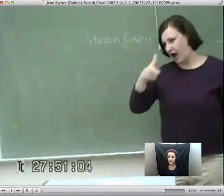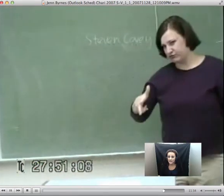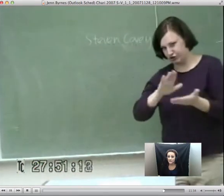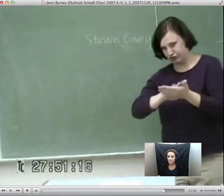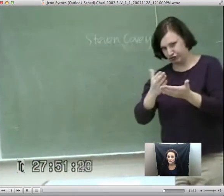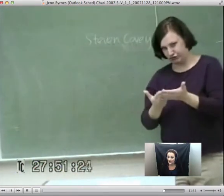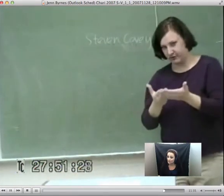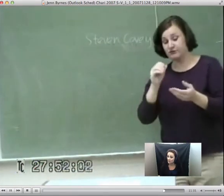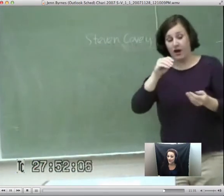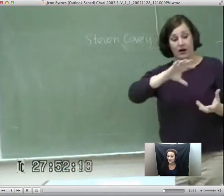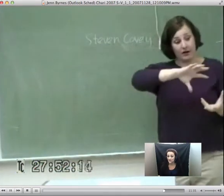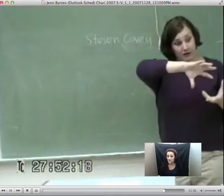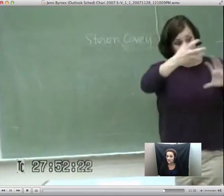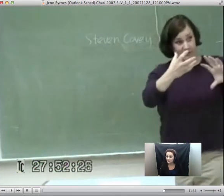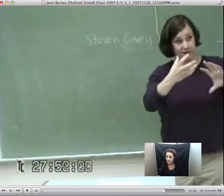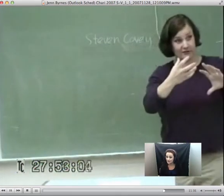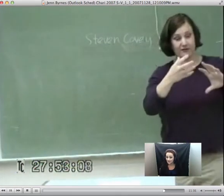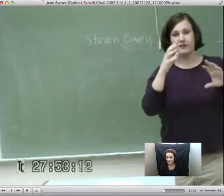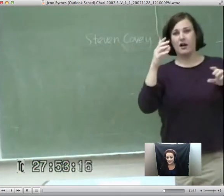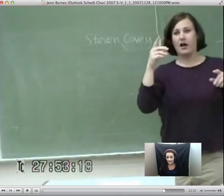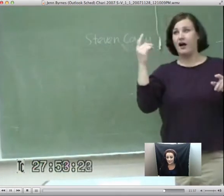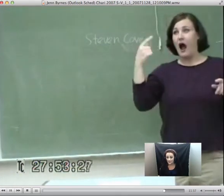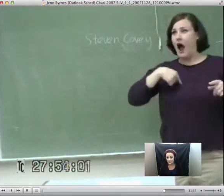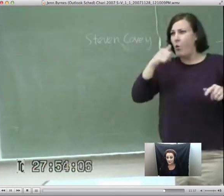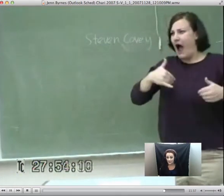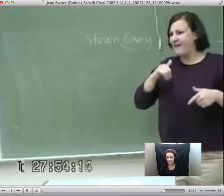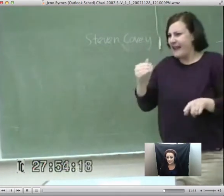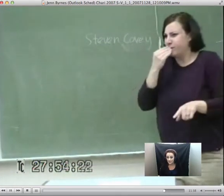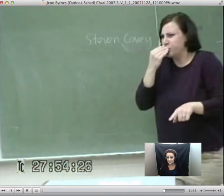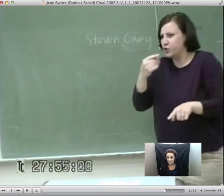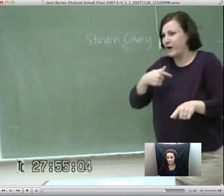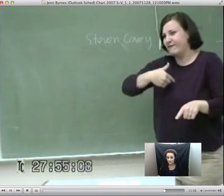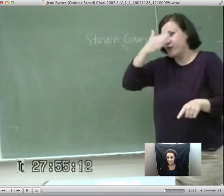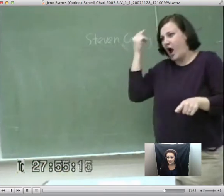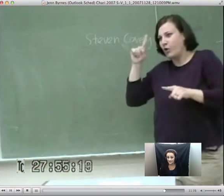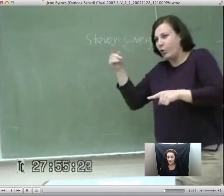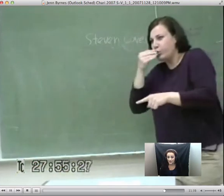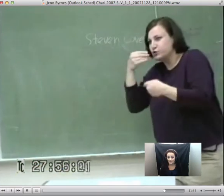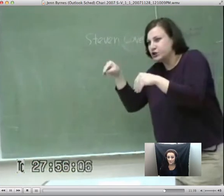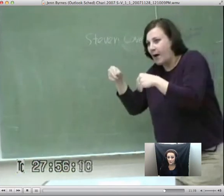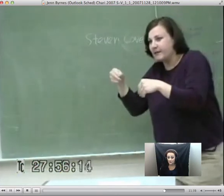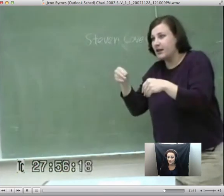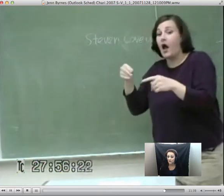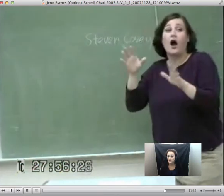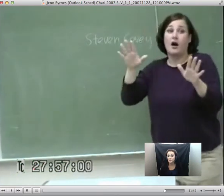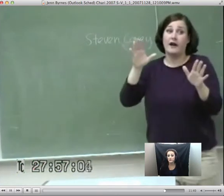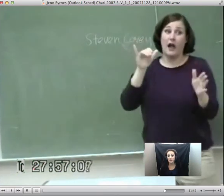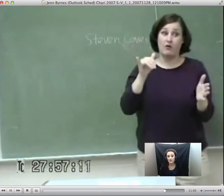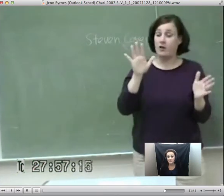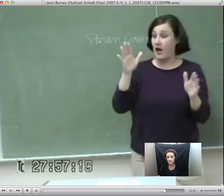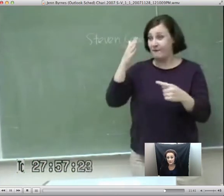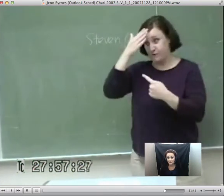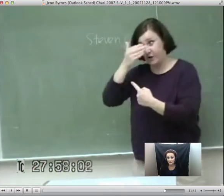And I'm a bad cook. If I mess up, I don't have food, or if I forgot to go shopping or something,